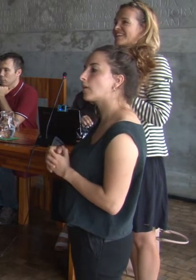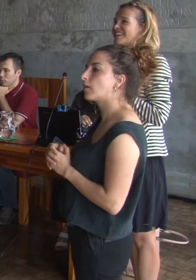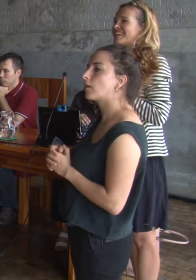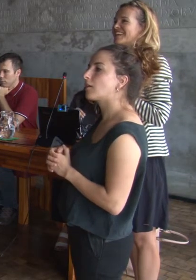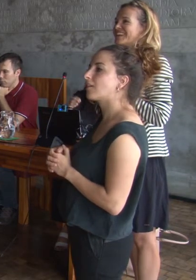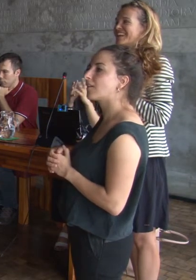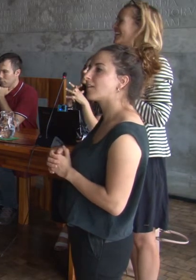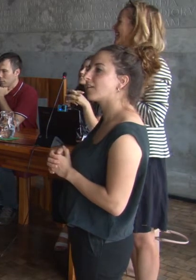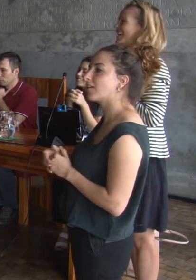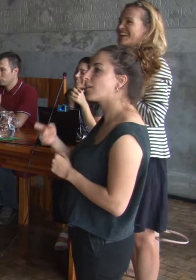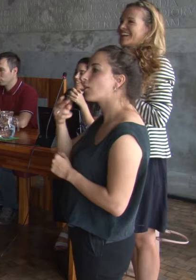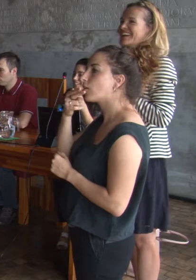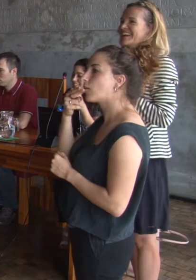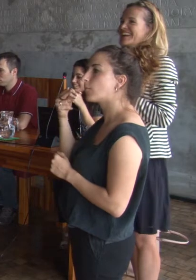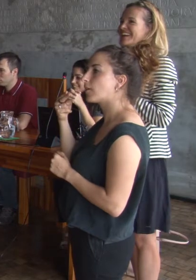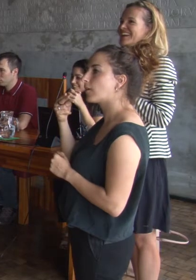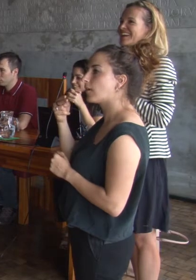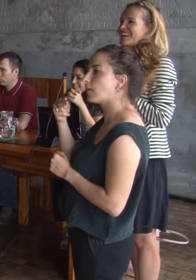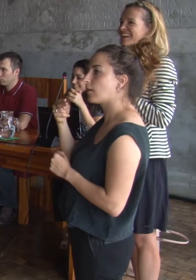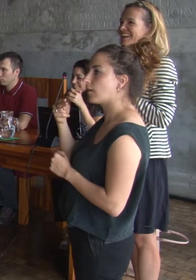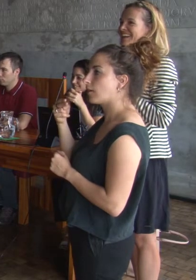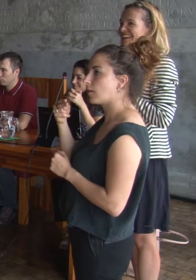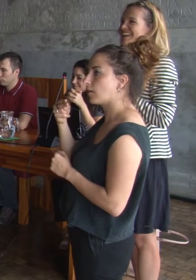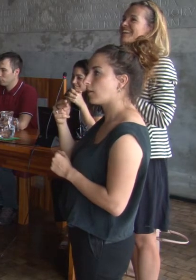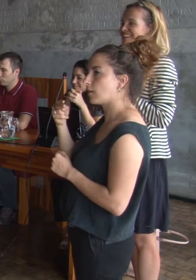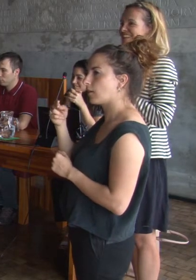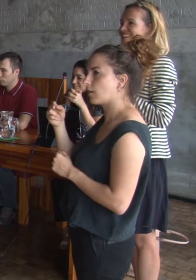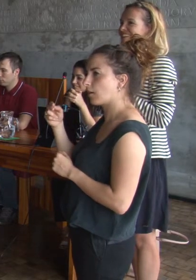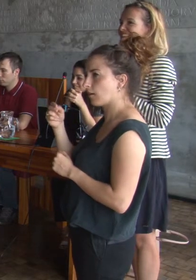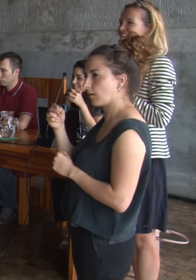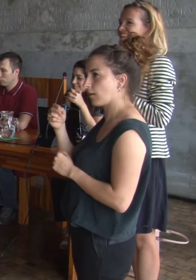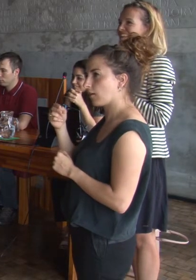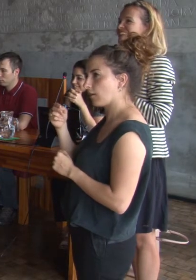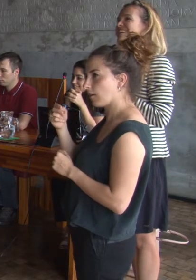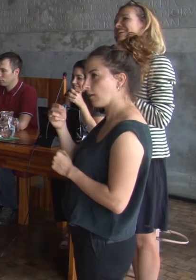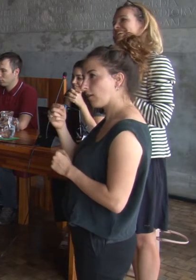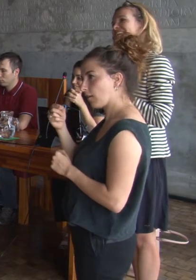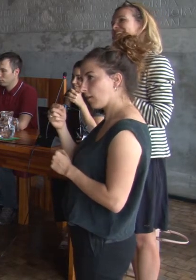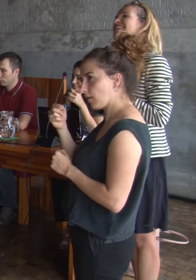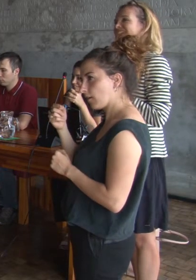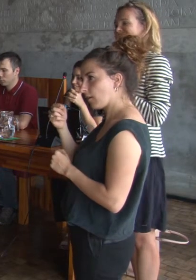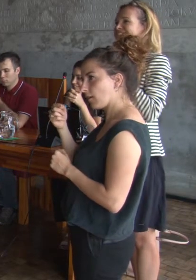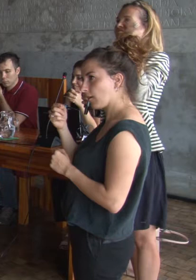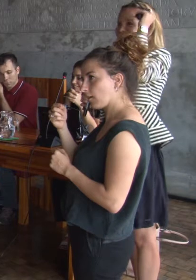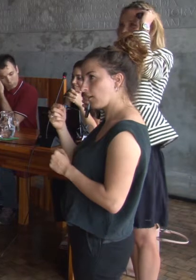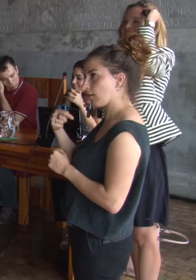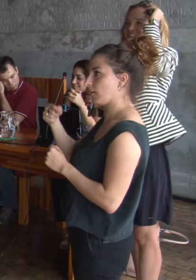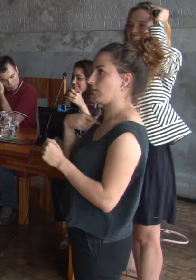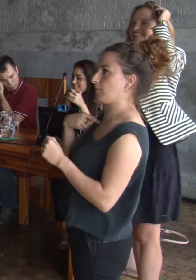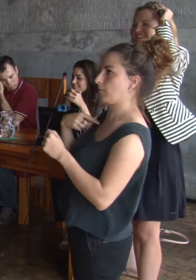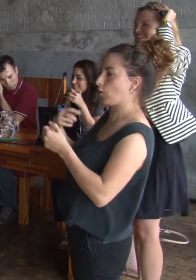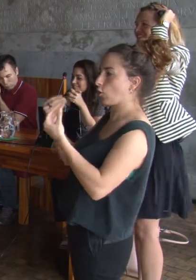Yeah. My name is Panagiotis Athanasopoulos. I'm a Maritime Fellow here in